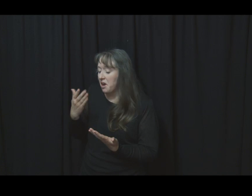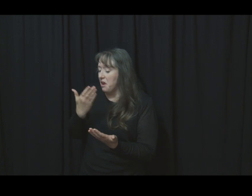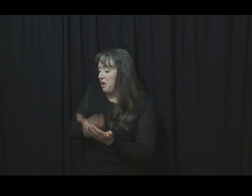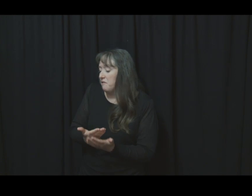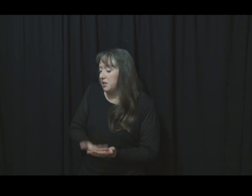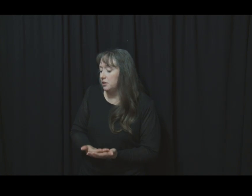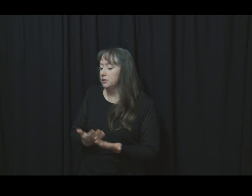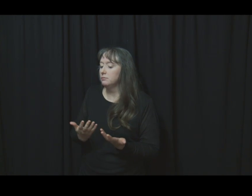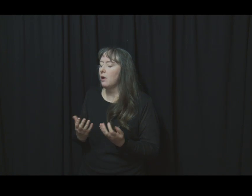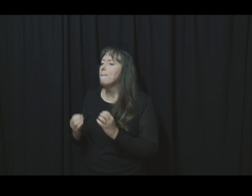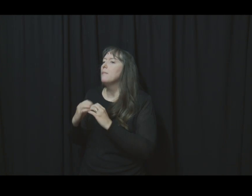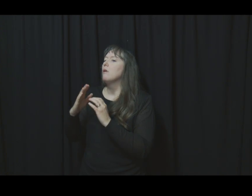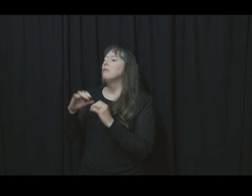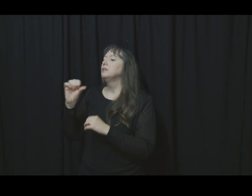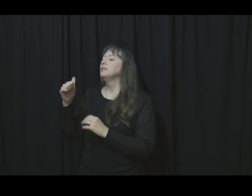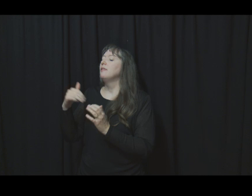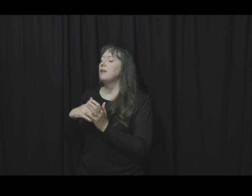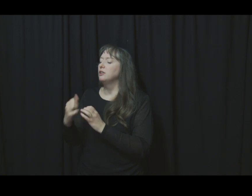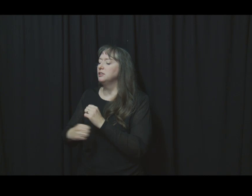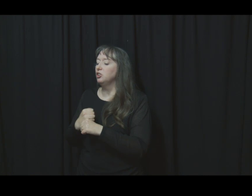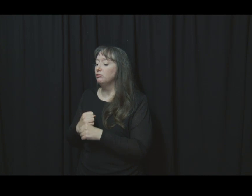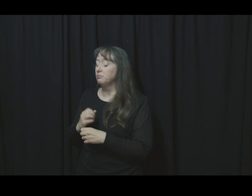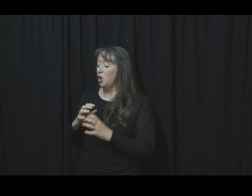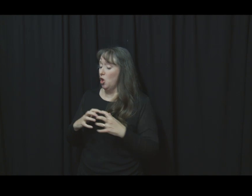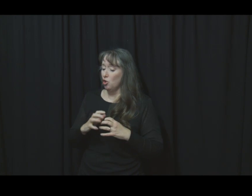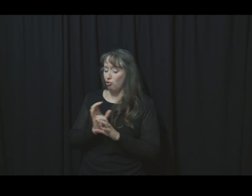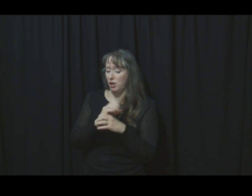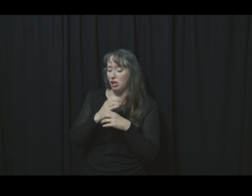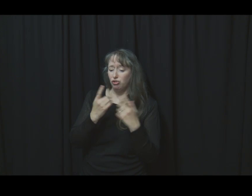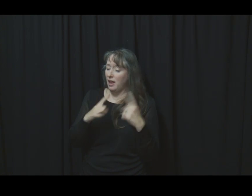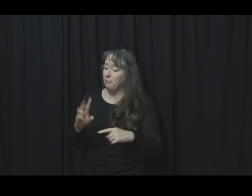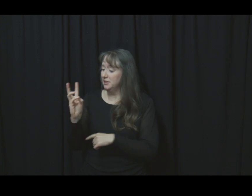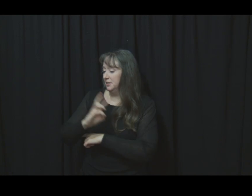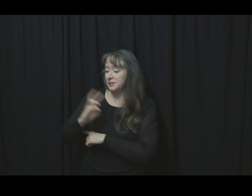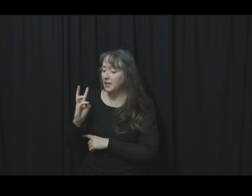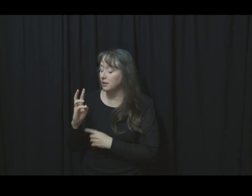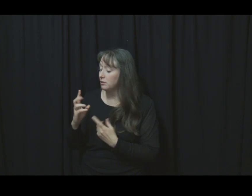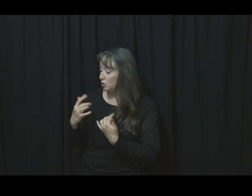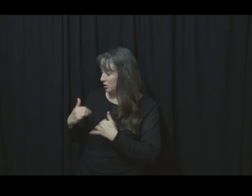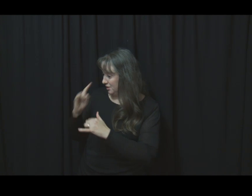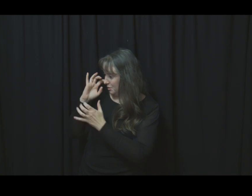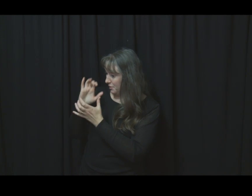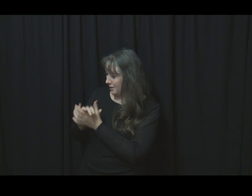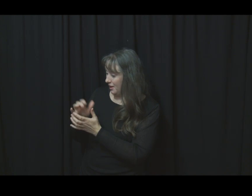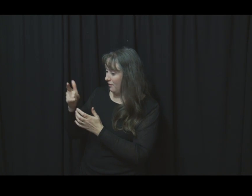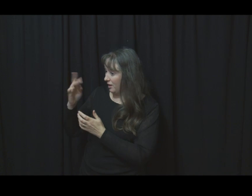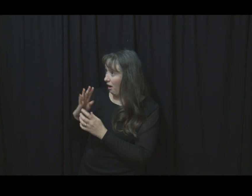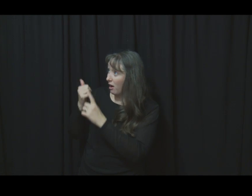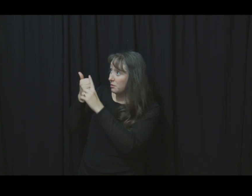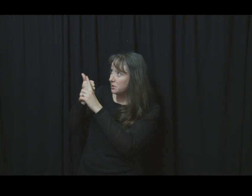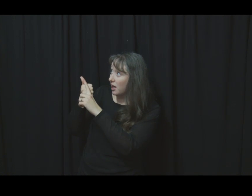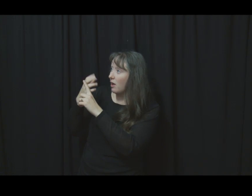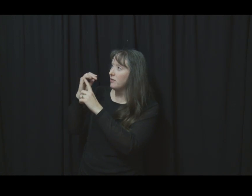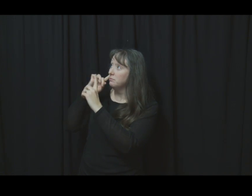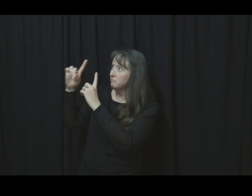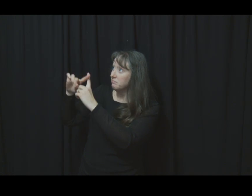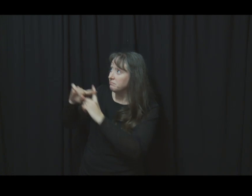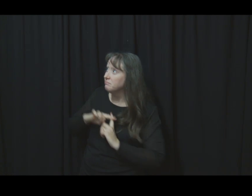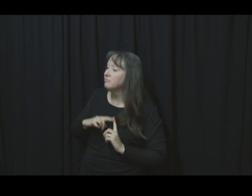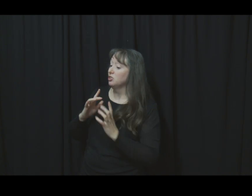occur over 6 days, would you still believe in God and the historical Jesus of Nazareth and that Jesus was the Son of